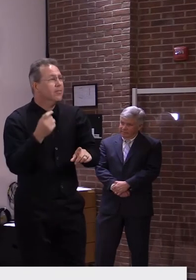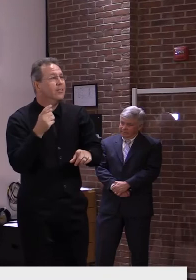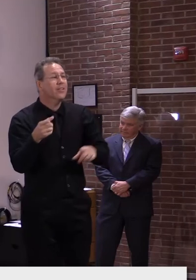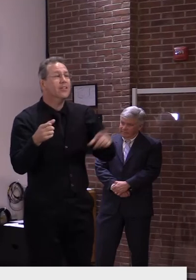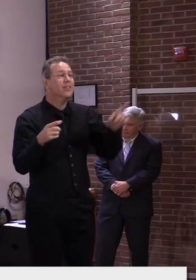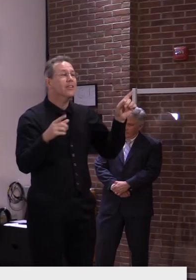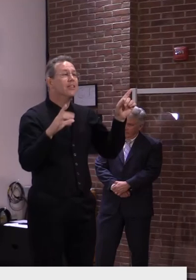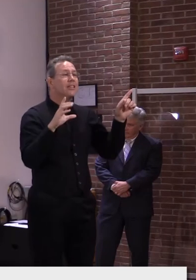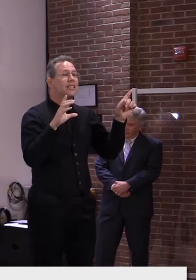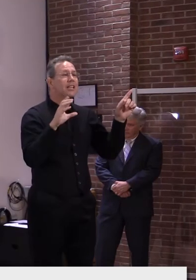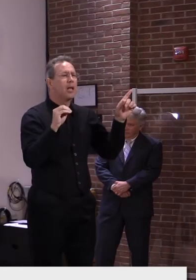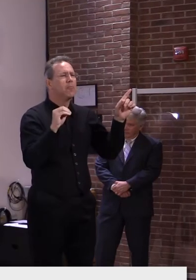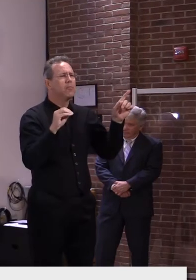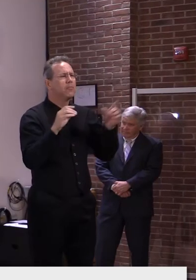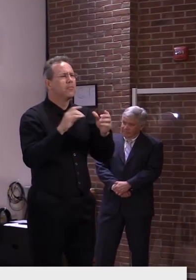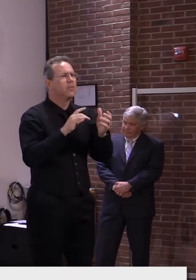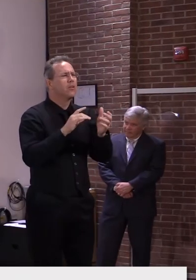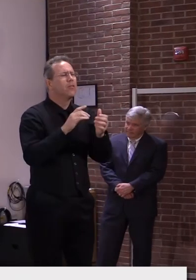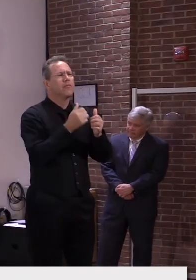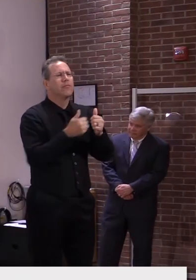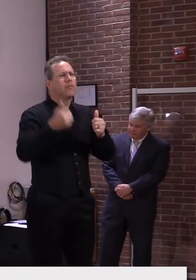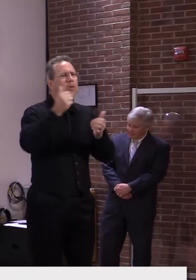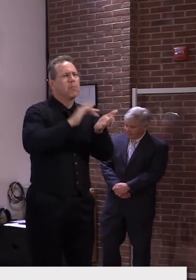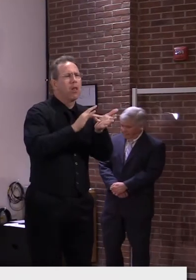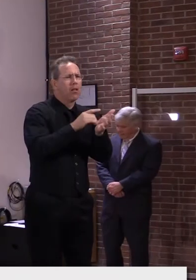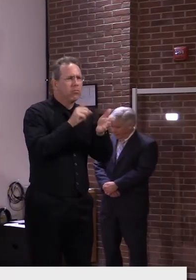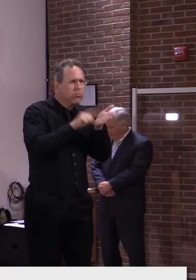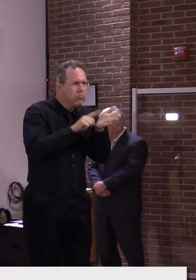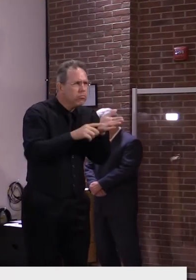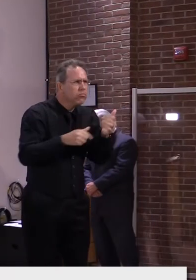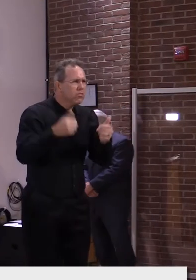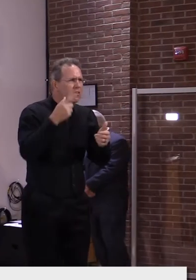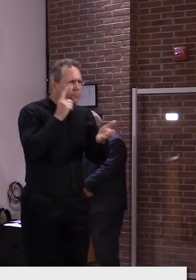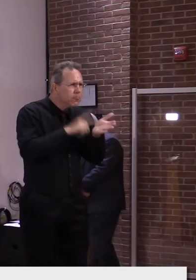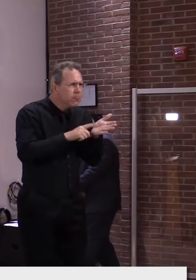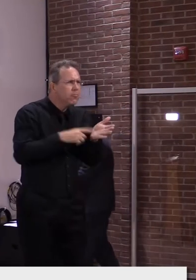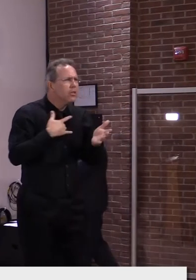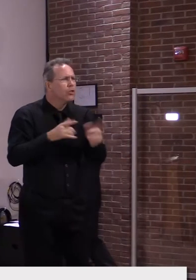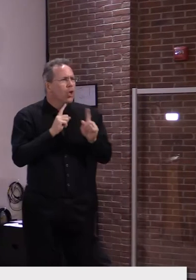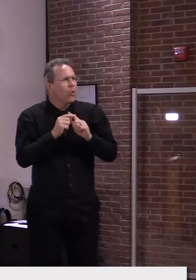conversations with the actual clinician who is pronouncing death